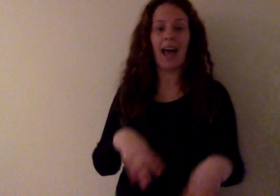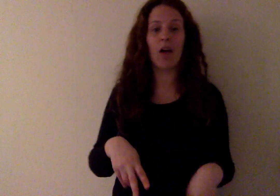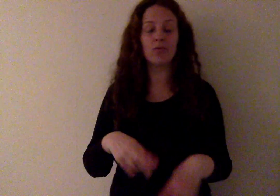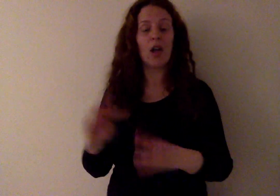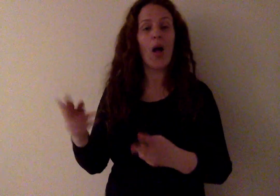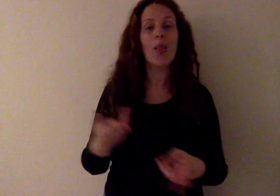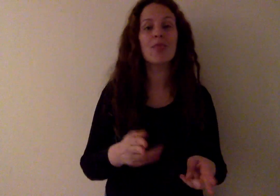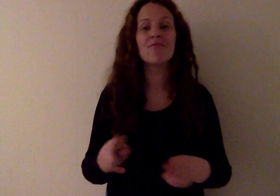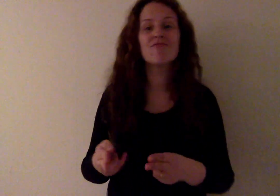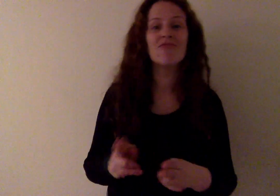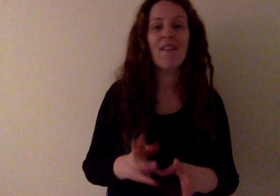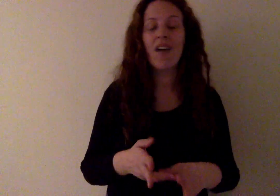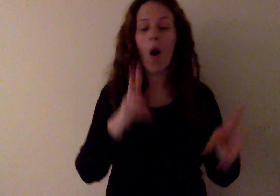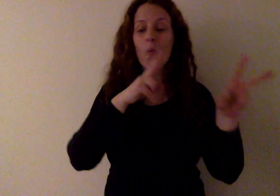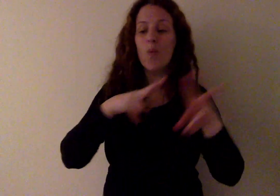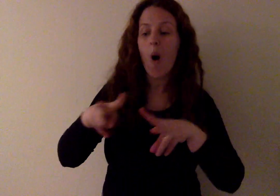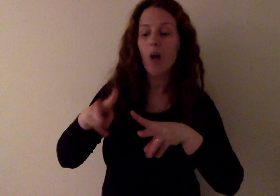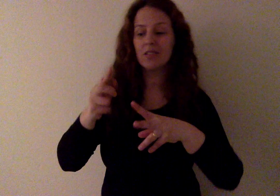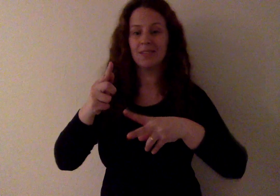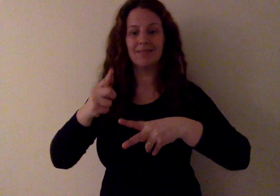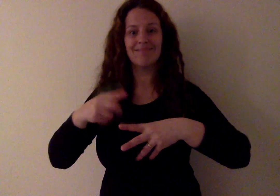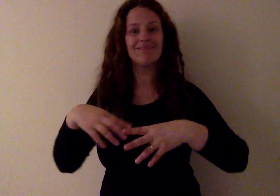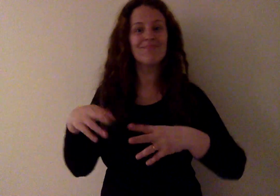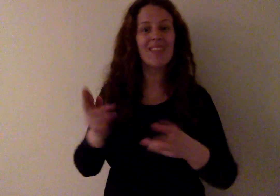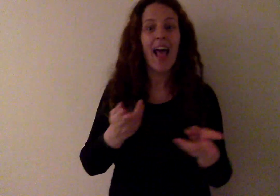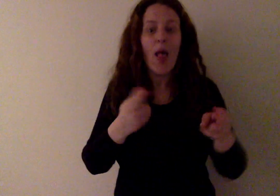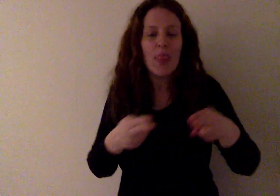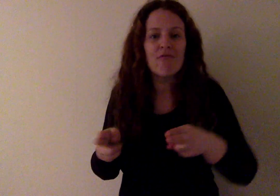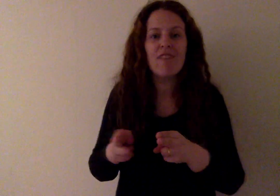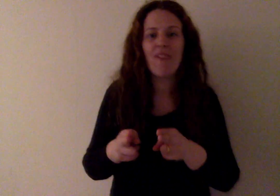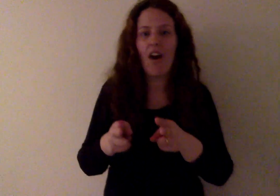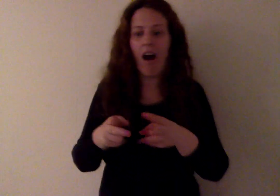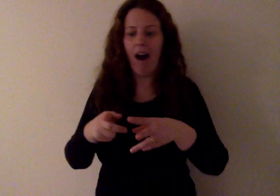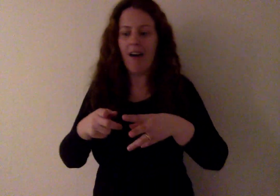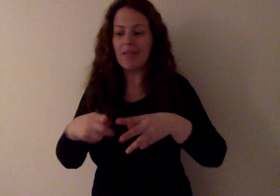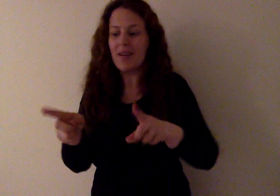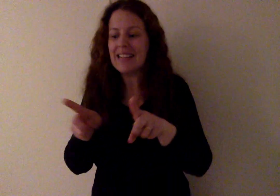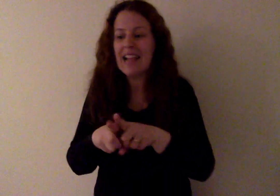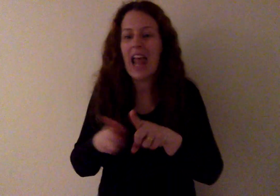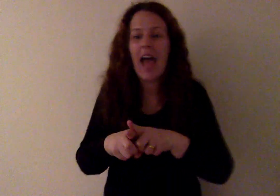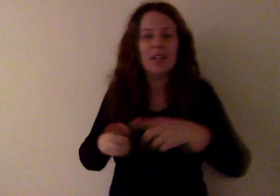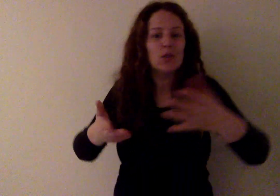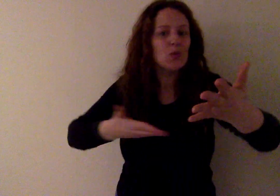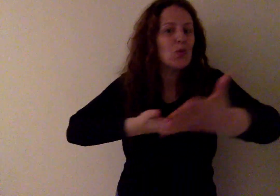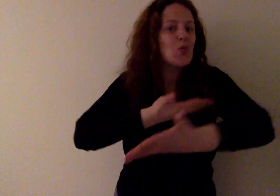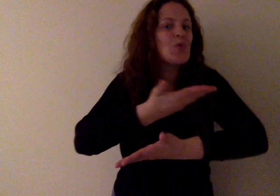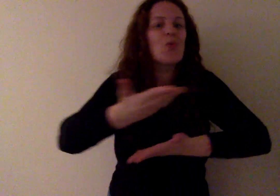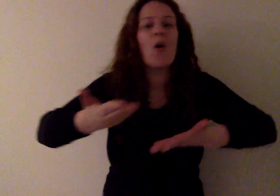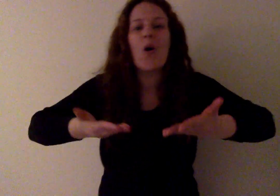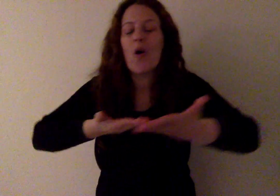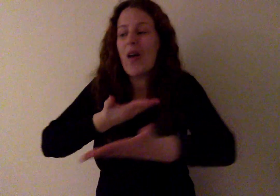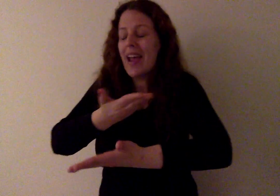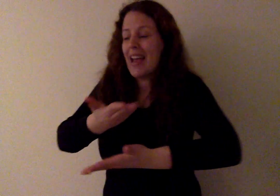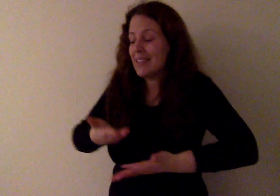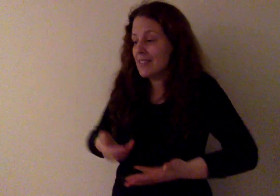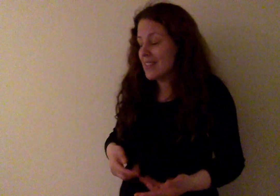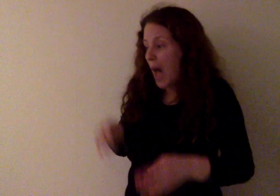in the world, sent from the heart of the earth to be told at last to the insatiable sea.